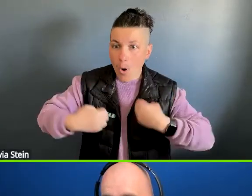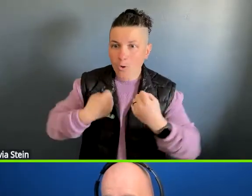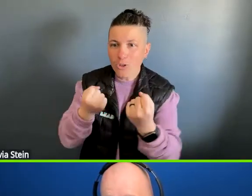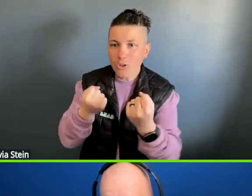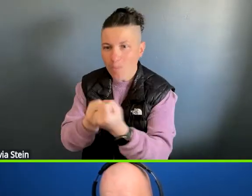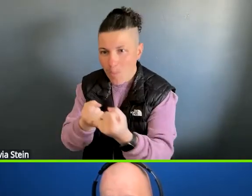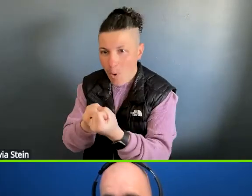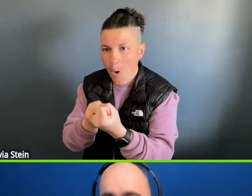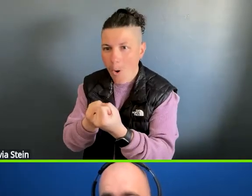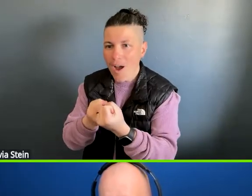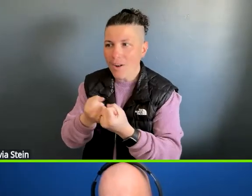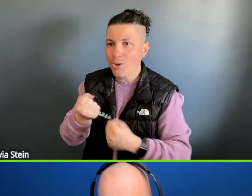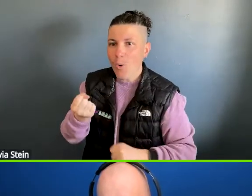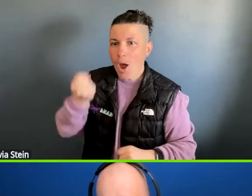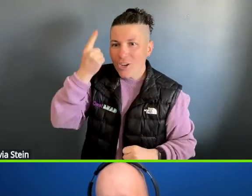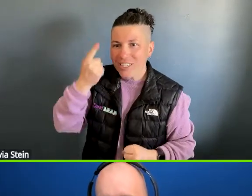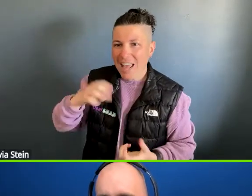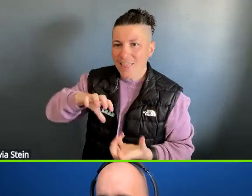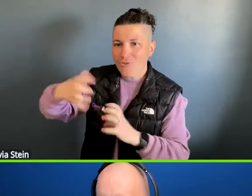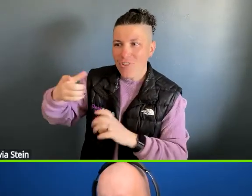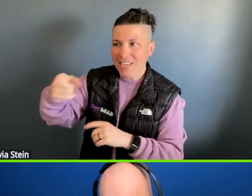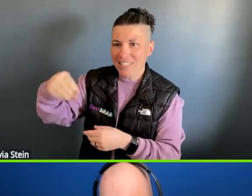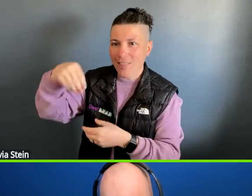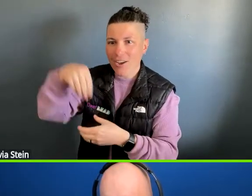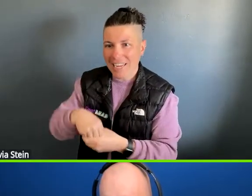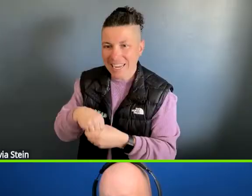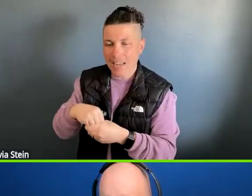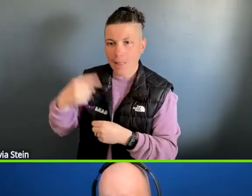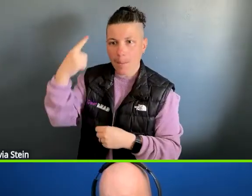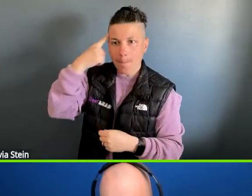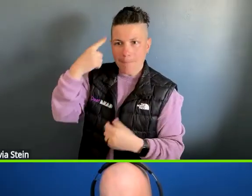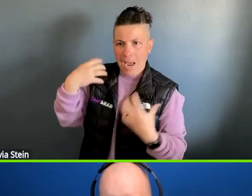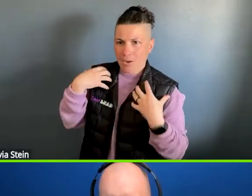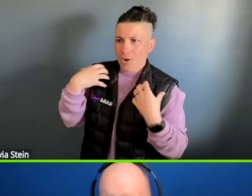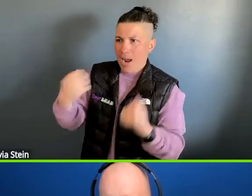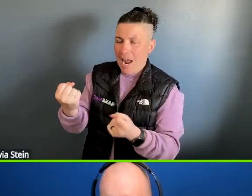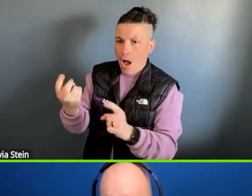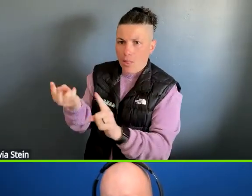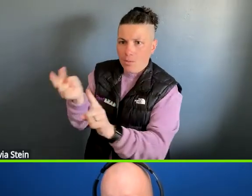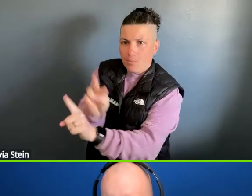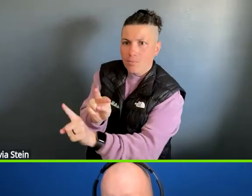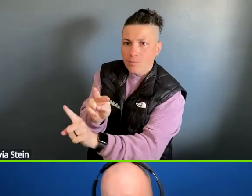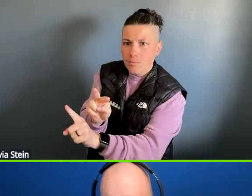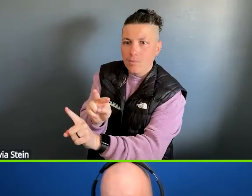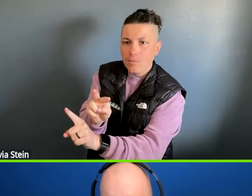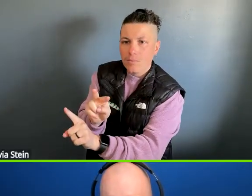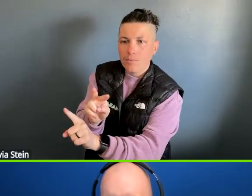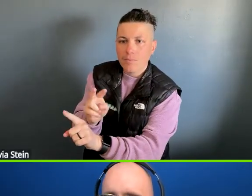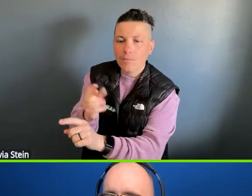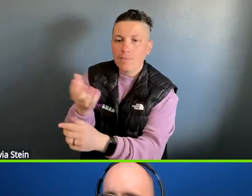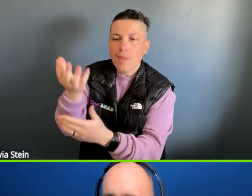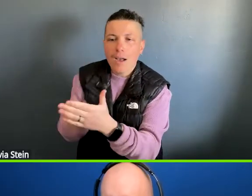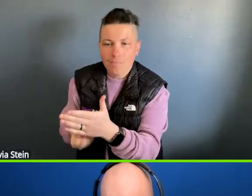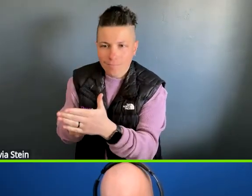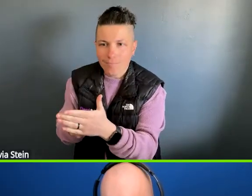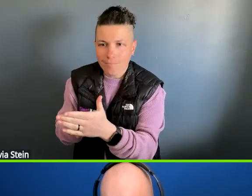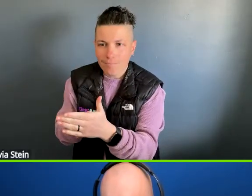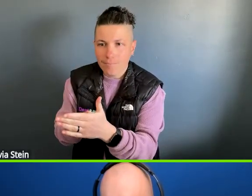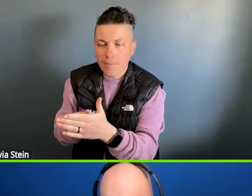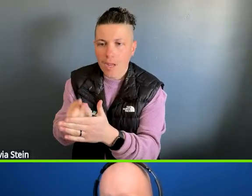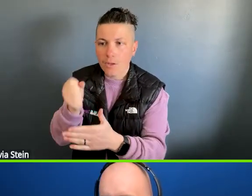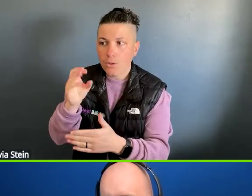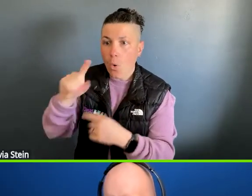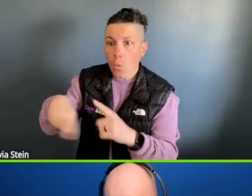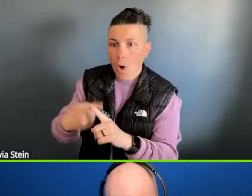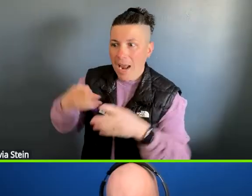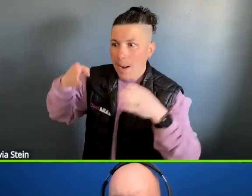to 988 and emotional support and that aspect, them understanding the crisis that they may be in, the mental health